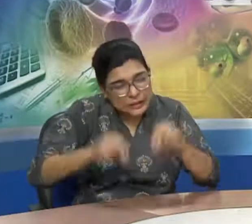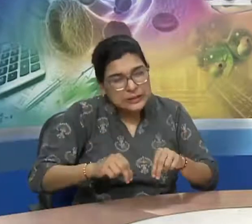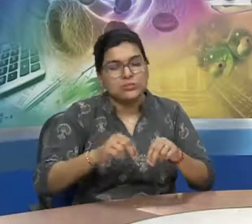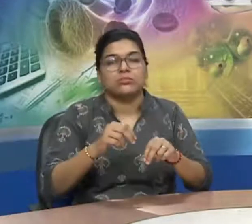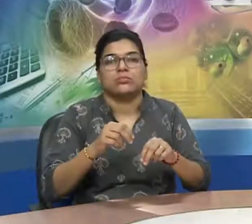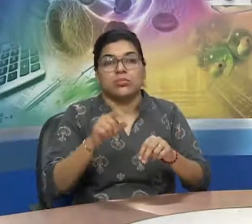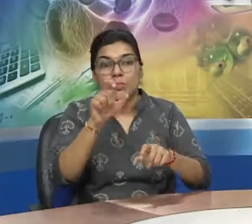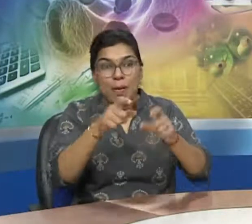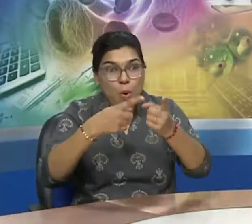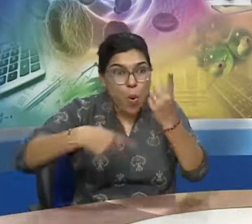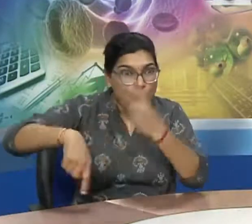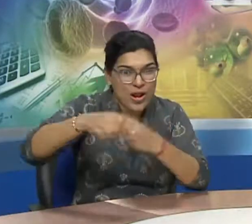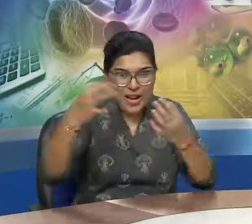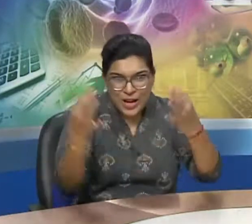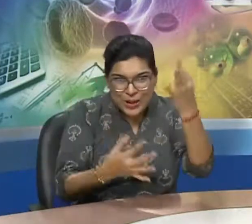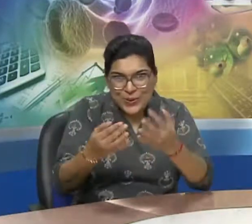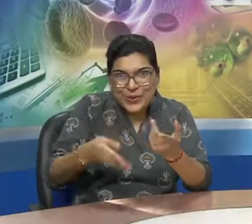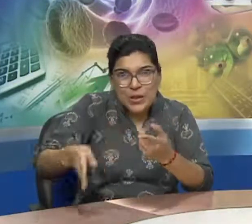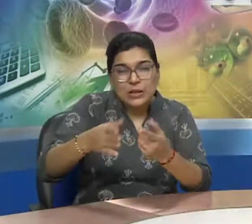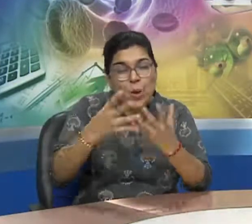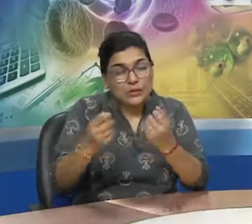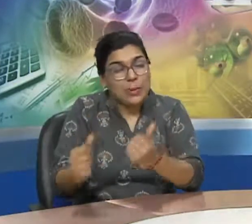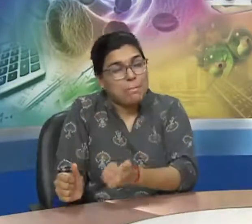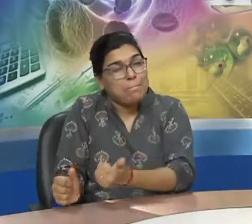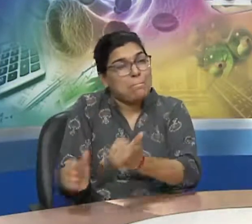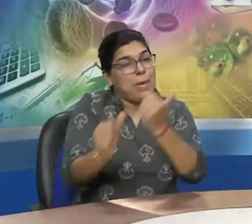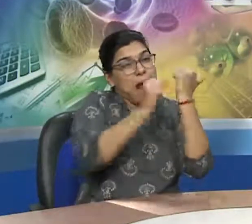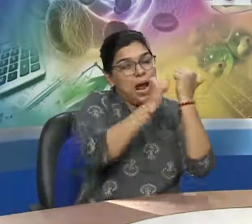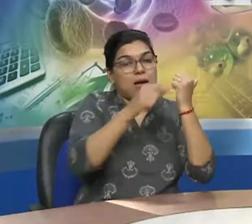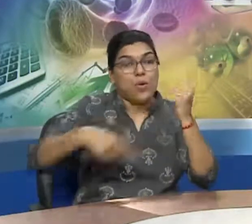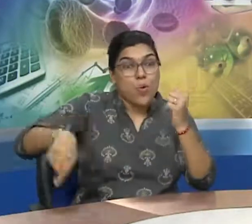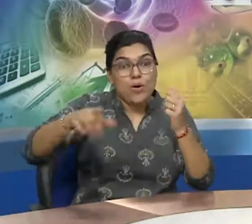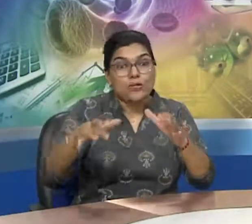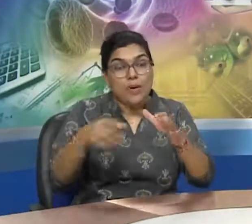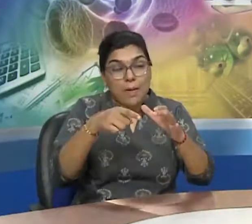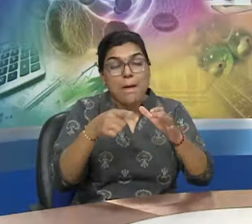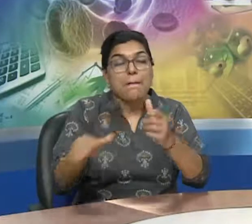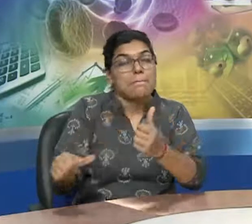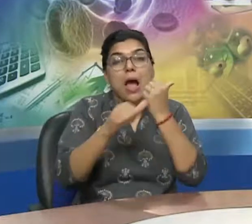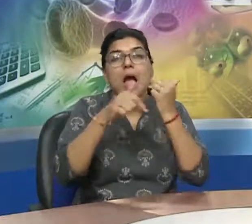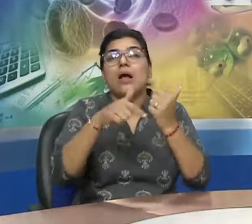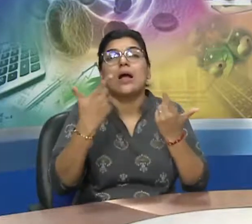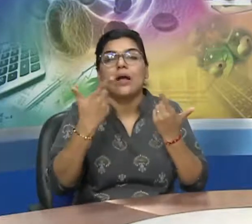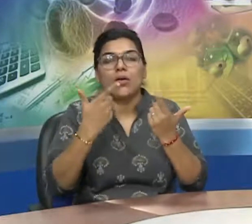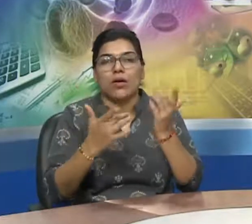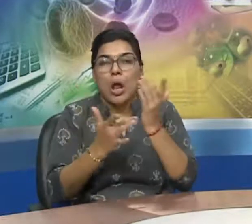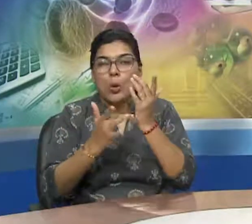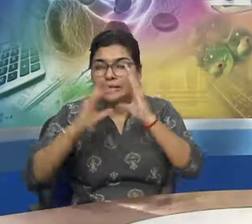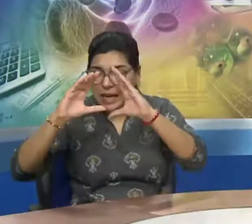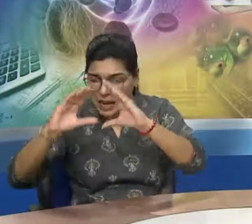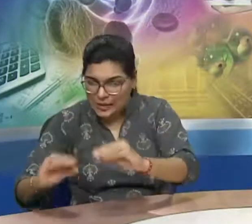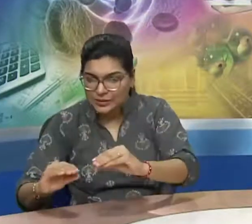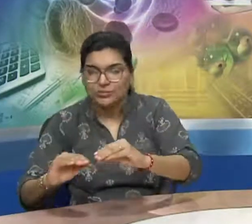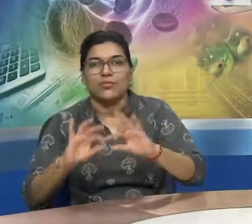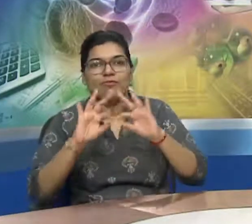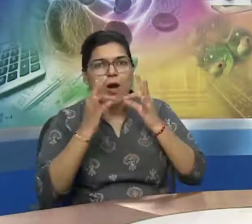The poet has a deep desire to go back to the innocence of